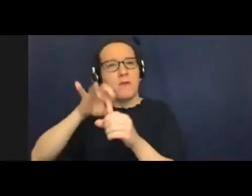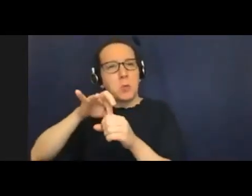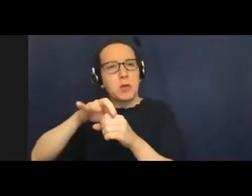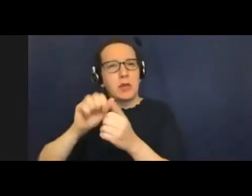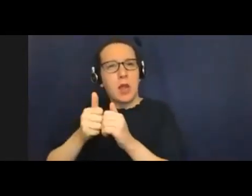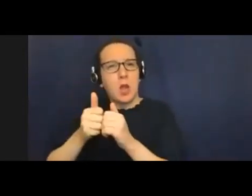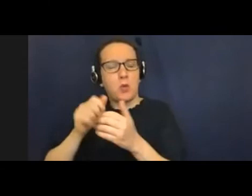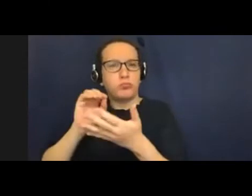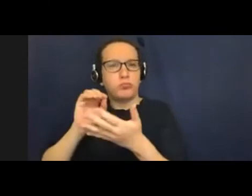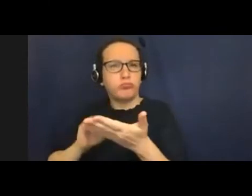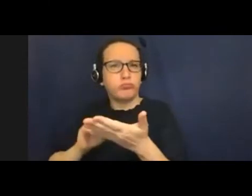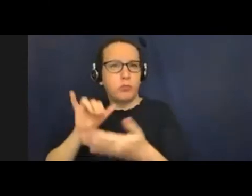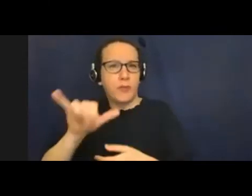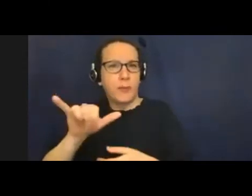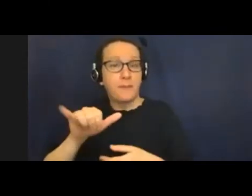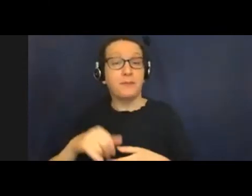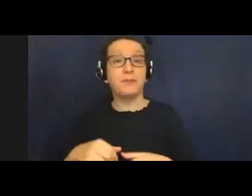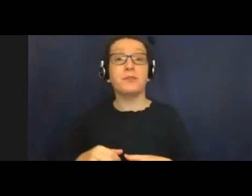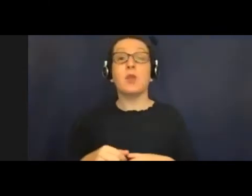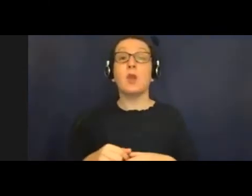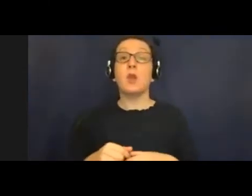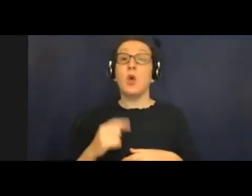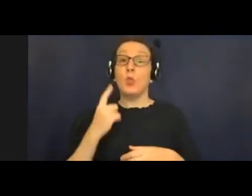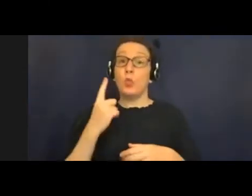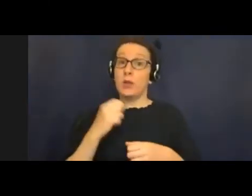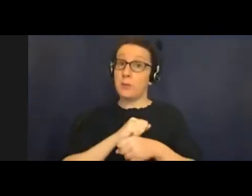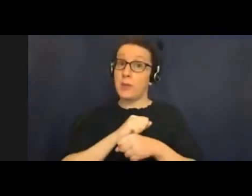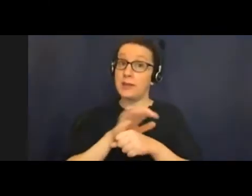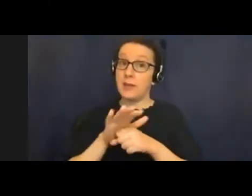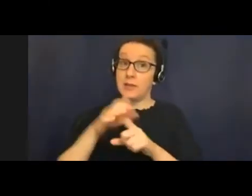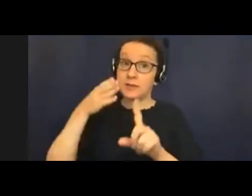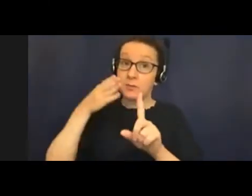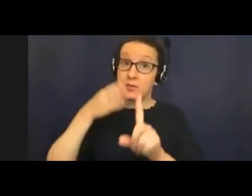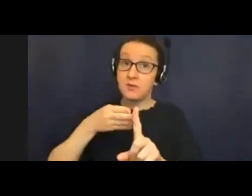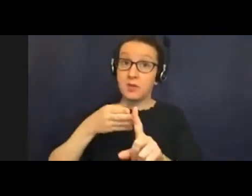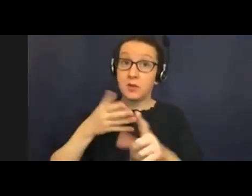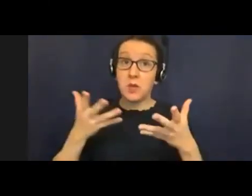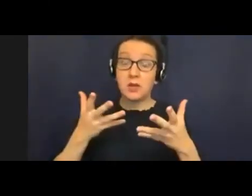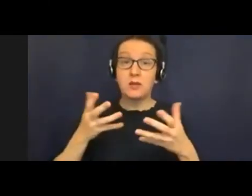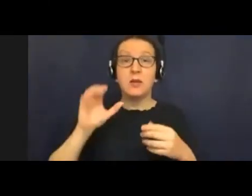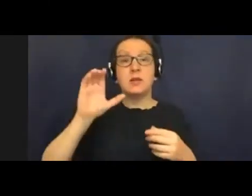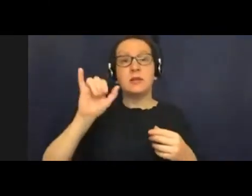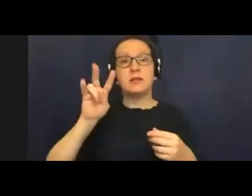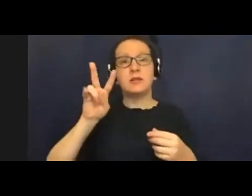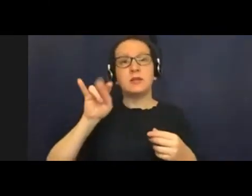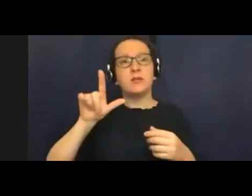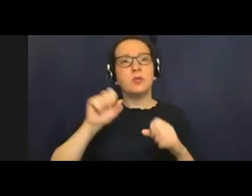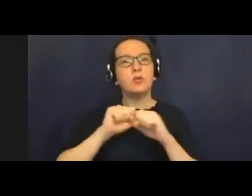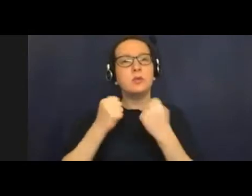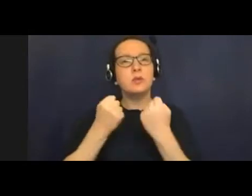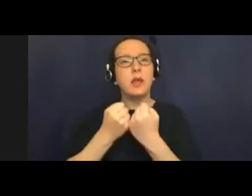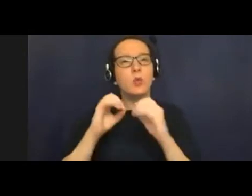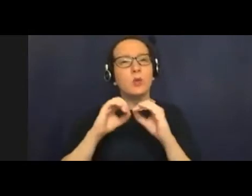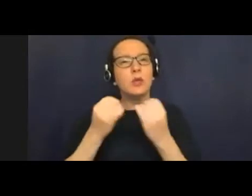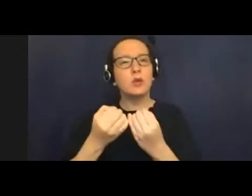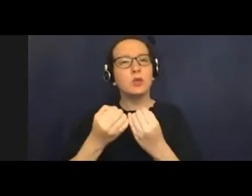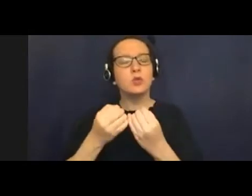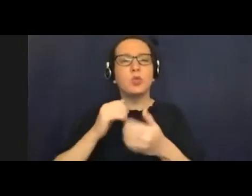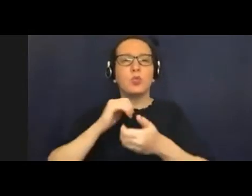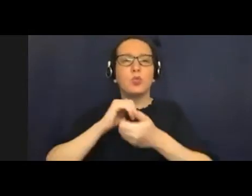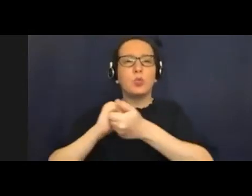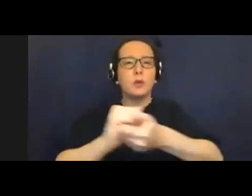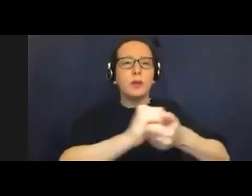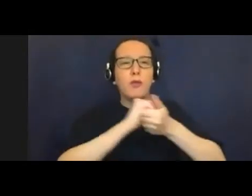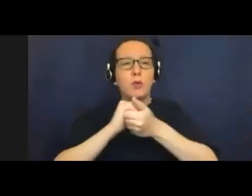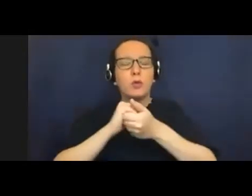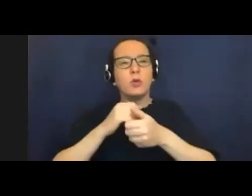beyond. Something that we're seeing that's very pandemic specific is civil society organizations that are working together to maintain a sense